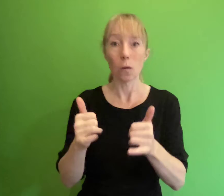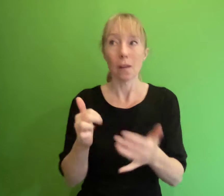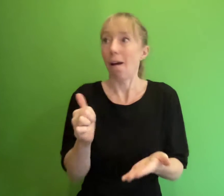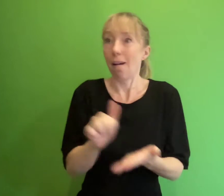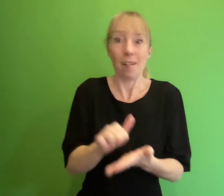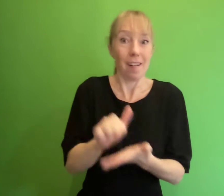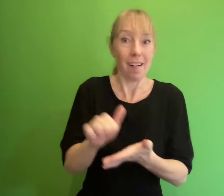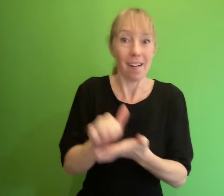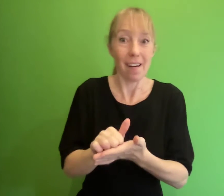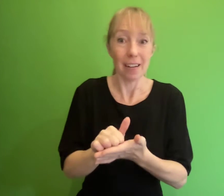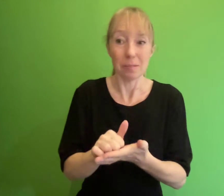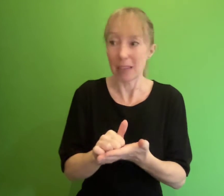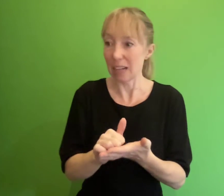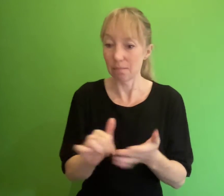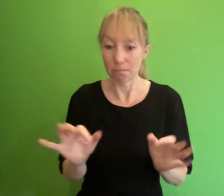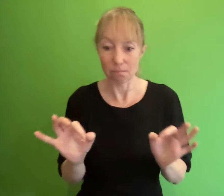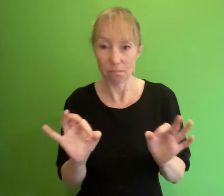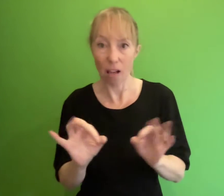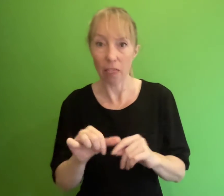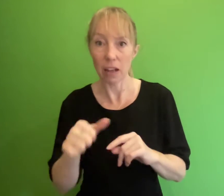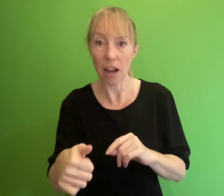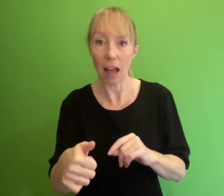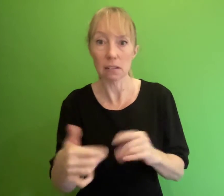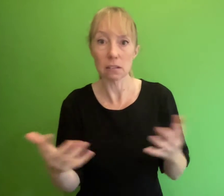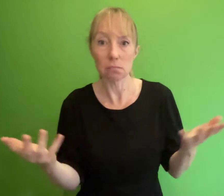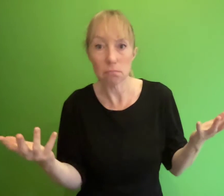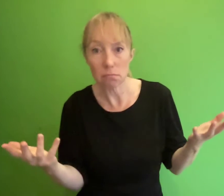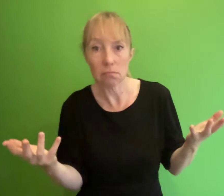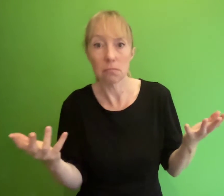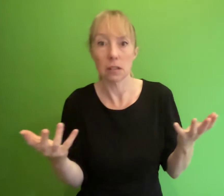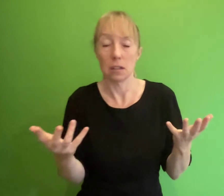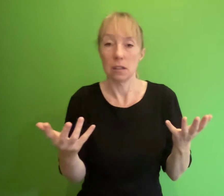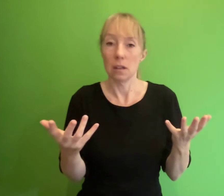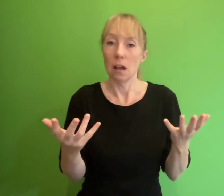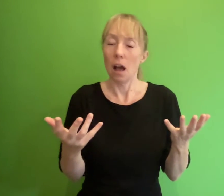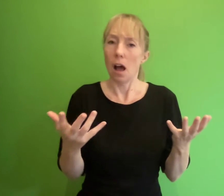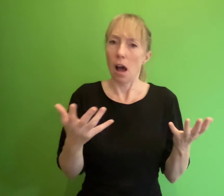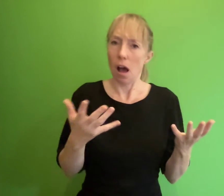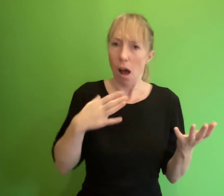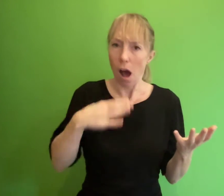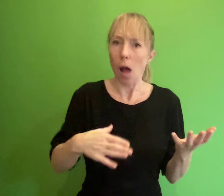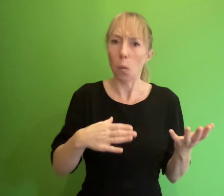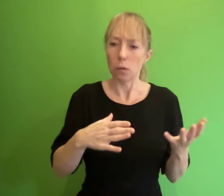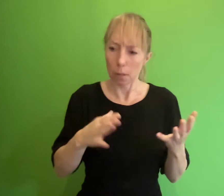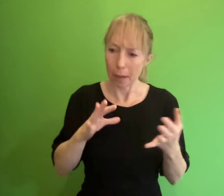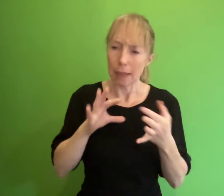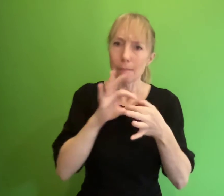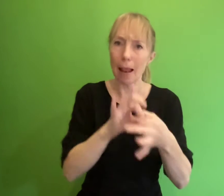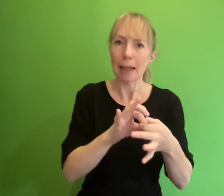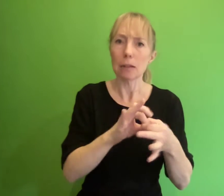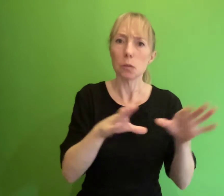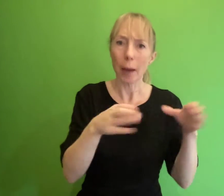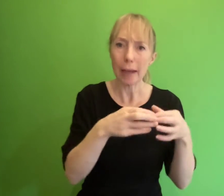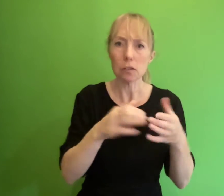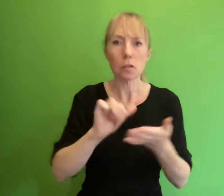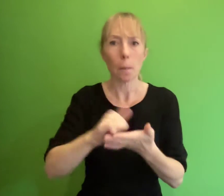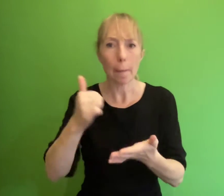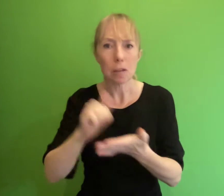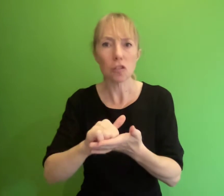it. It didn't lead to anything. I want linking up with agents and publishers. I was back on my own